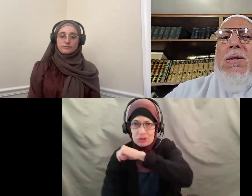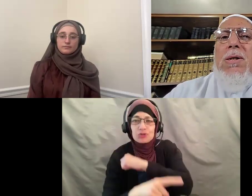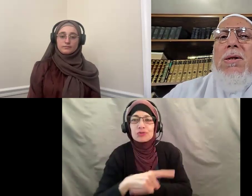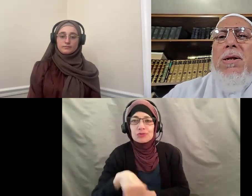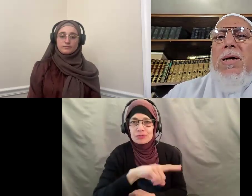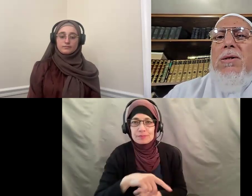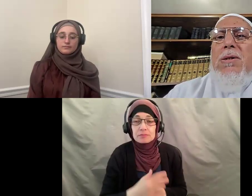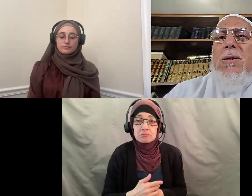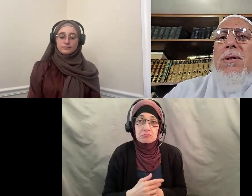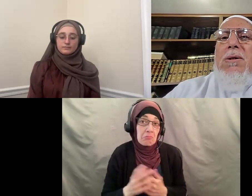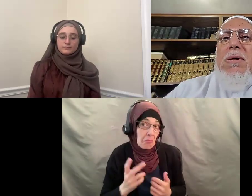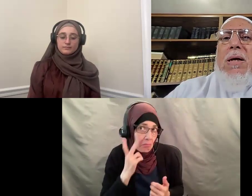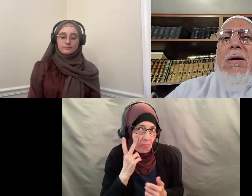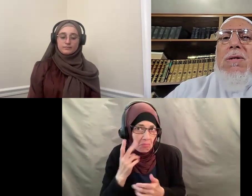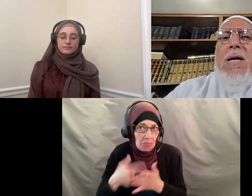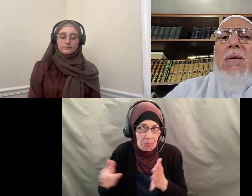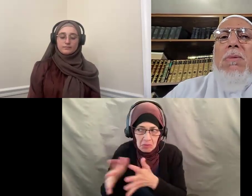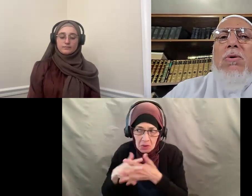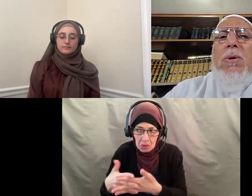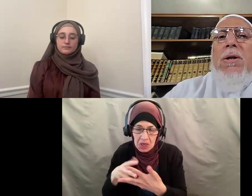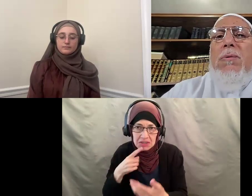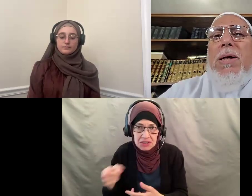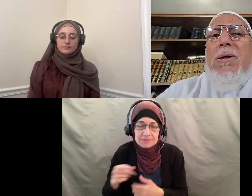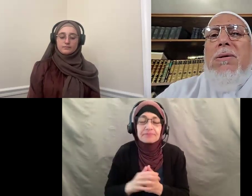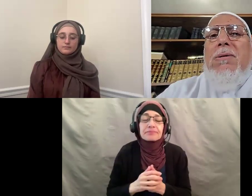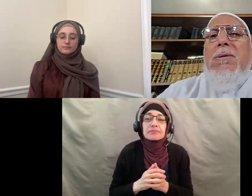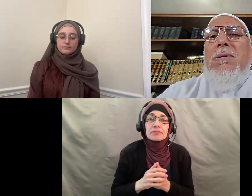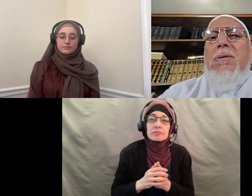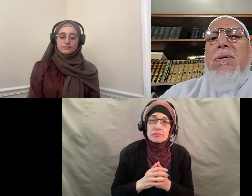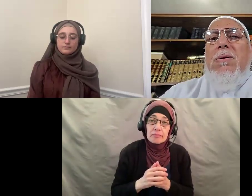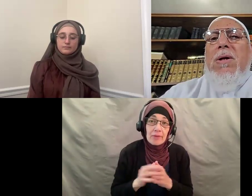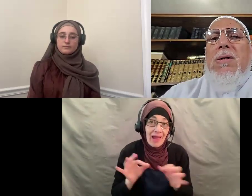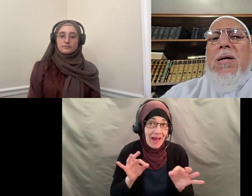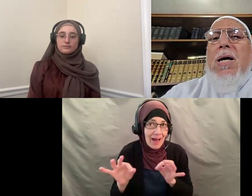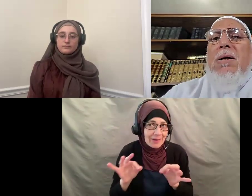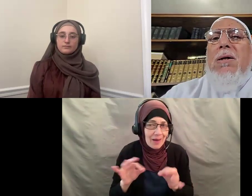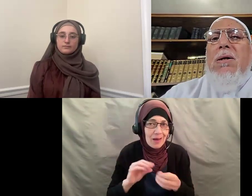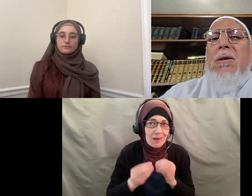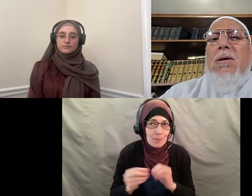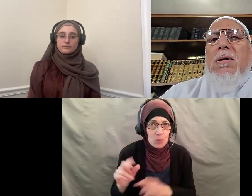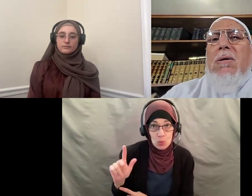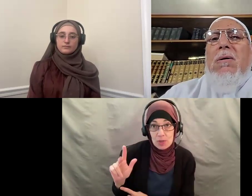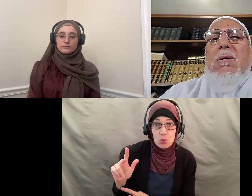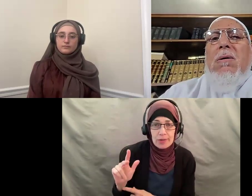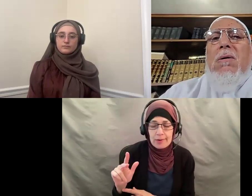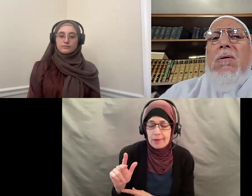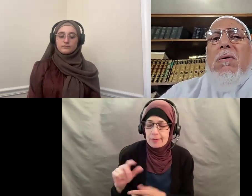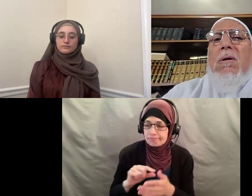So let us see the text. Here's ayah number 23. They say,